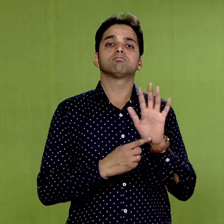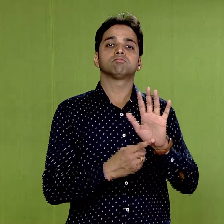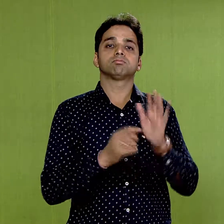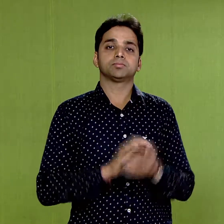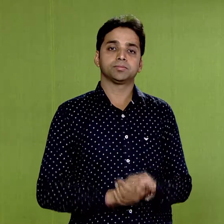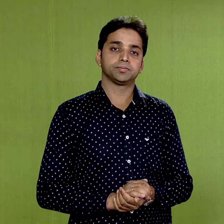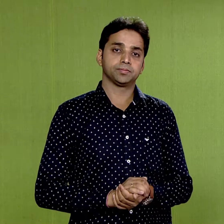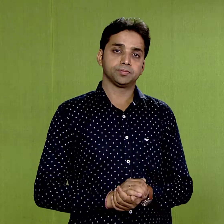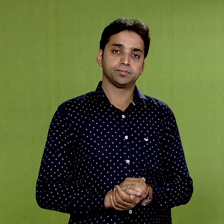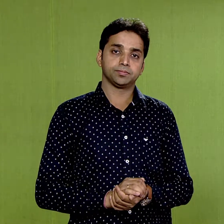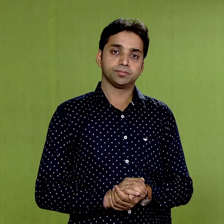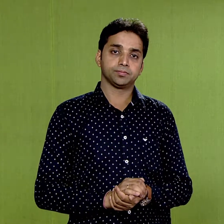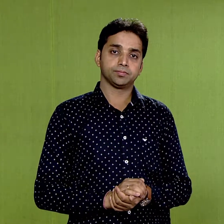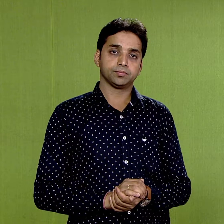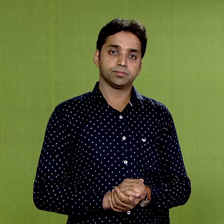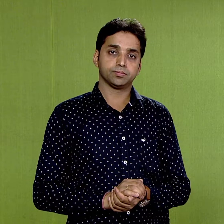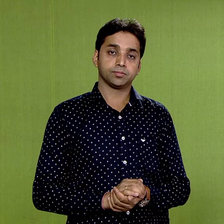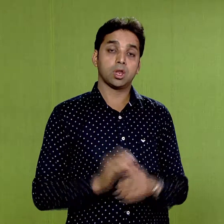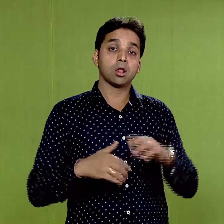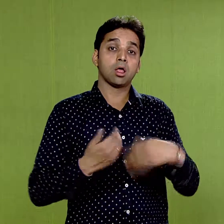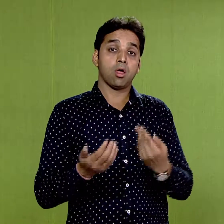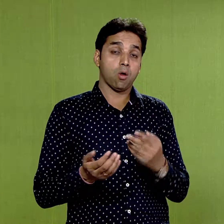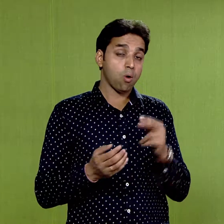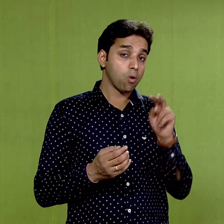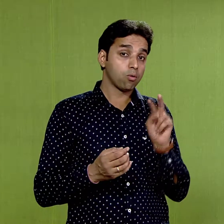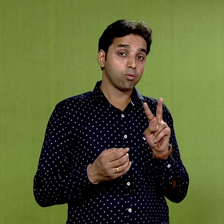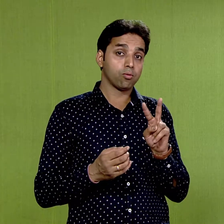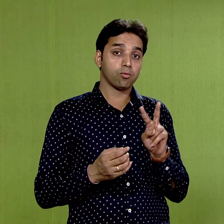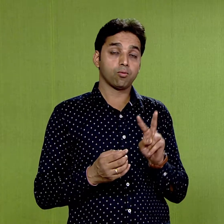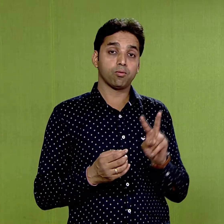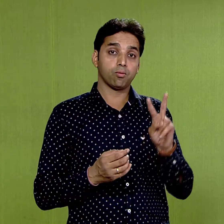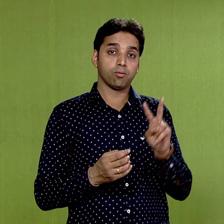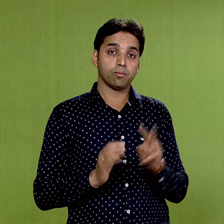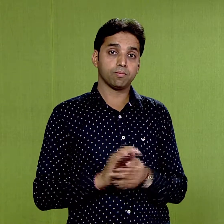The Vishnu Dharmotra Purana,